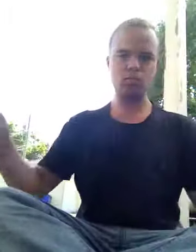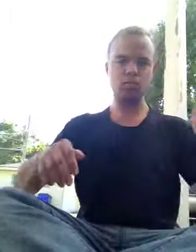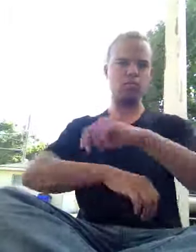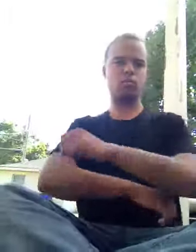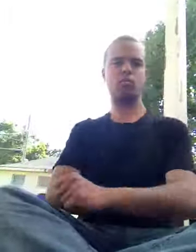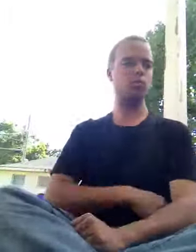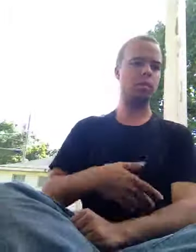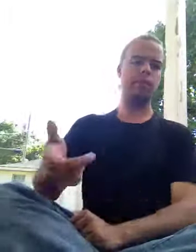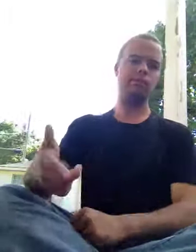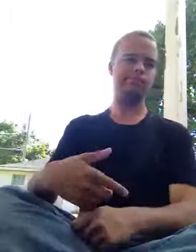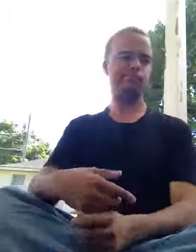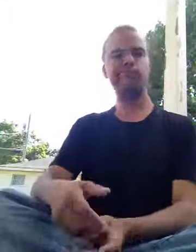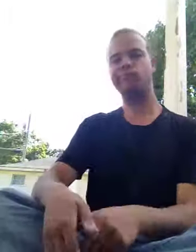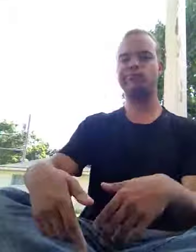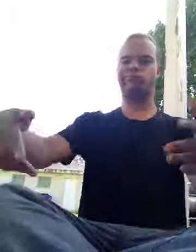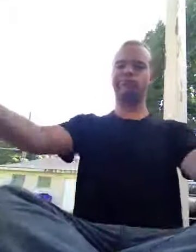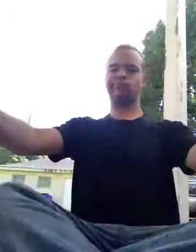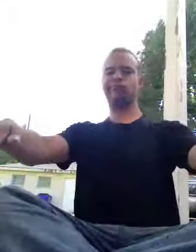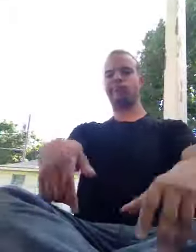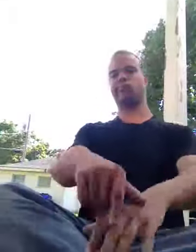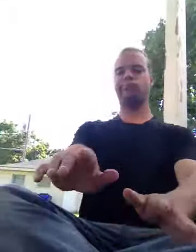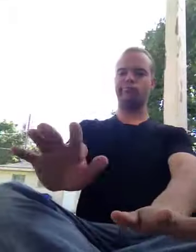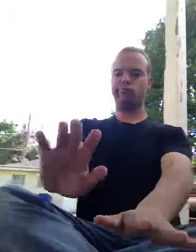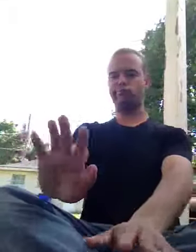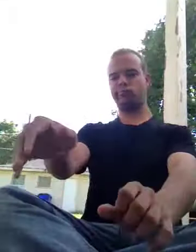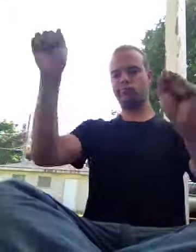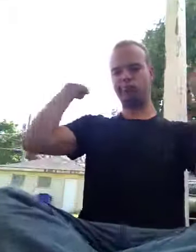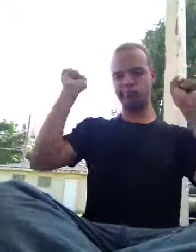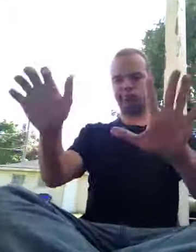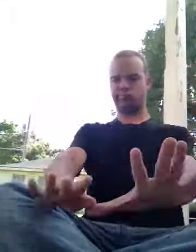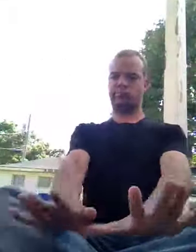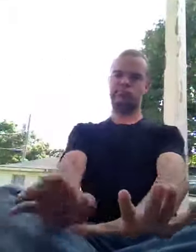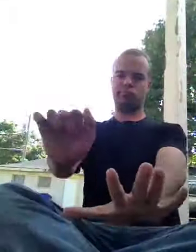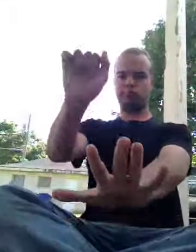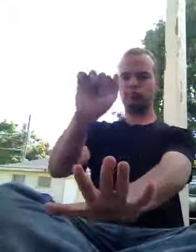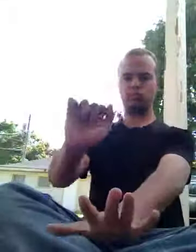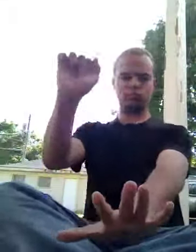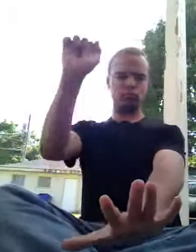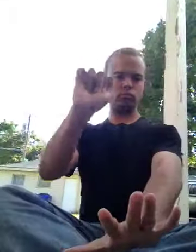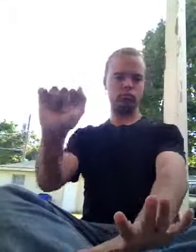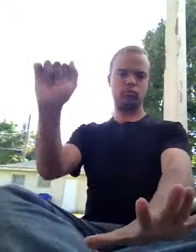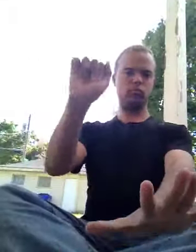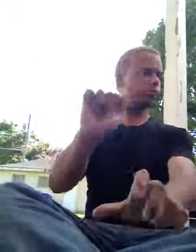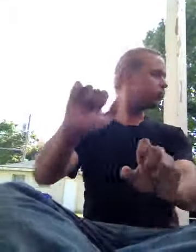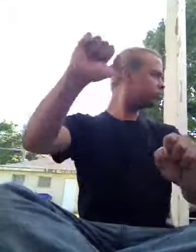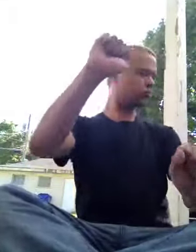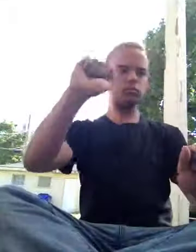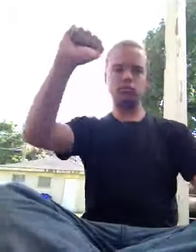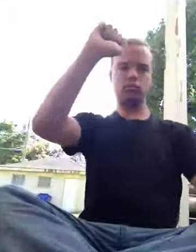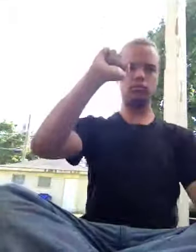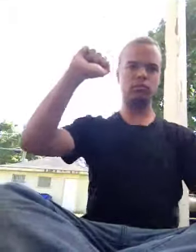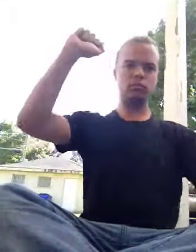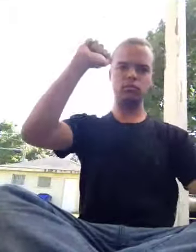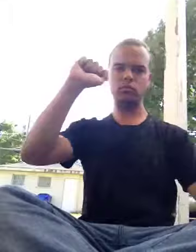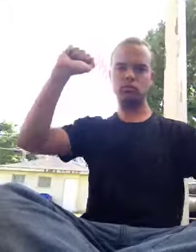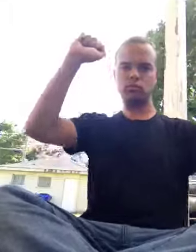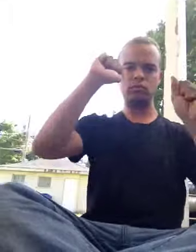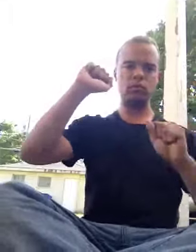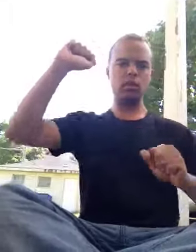at my bum. All I can hell. Is that strong? So you know I keep the grass all in my lungs. Miss Mary Mary, rolling back to back on a shot of gin and a bean on my